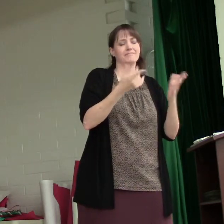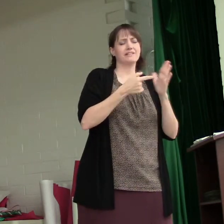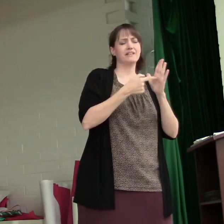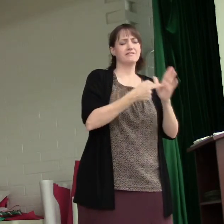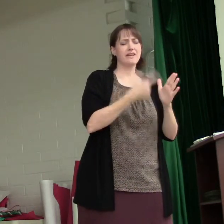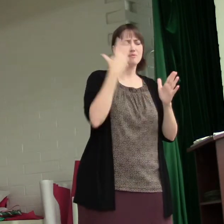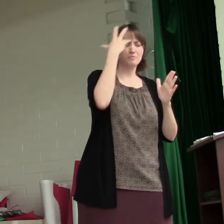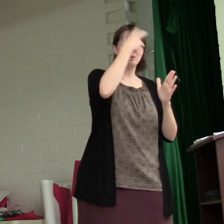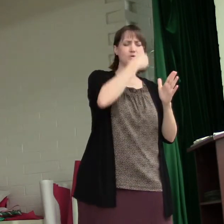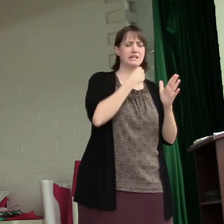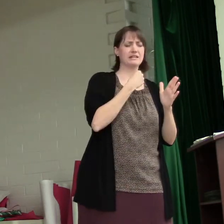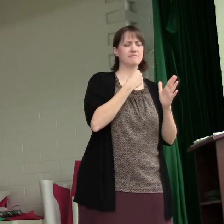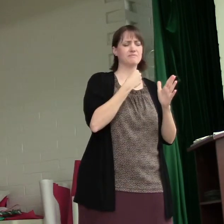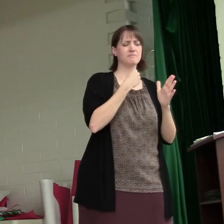to convey the beauty